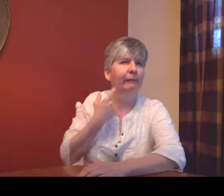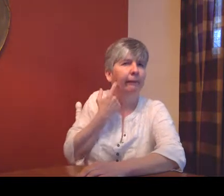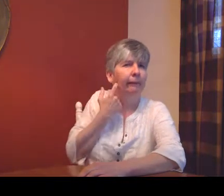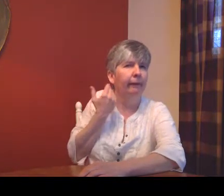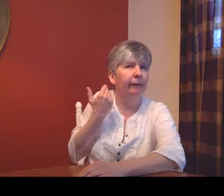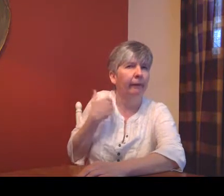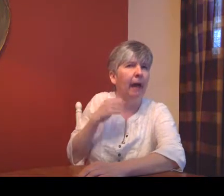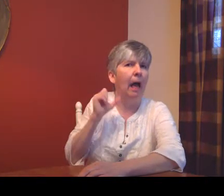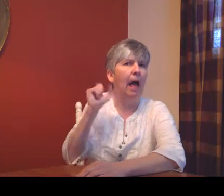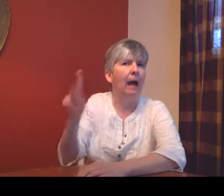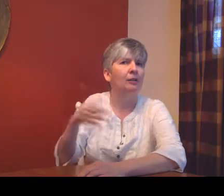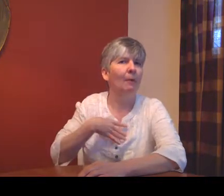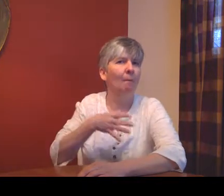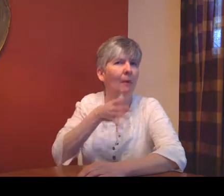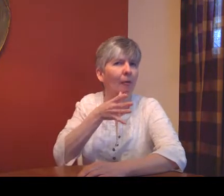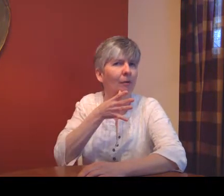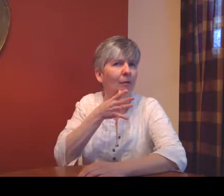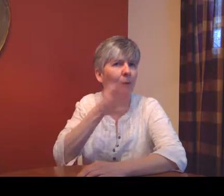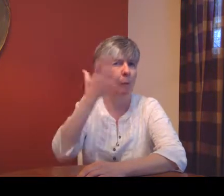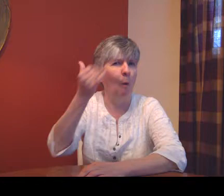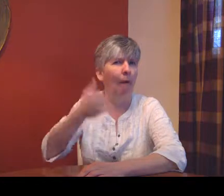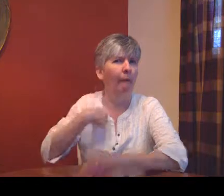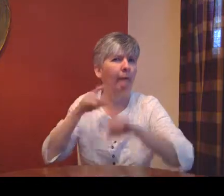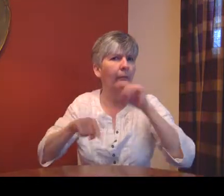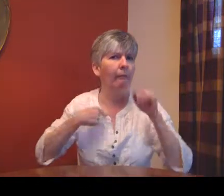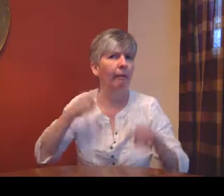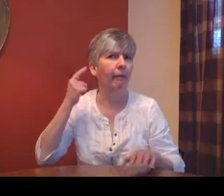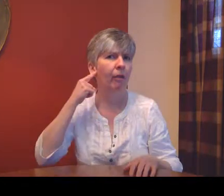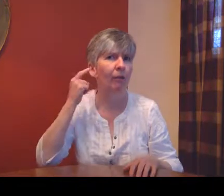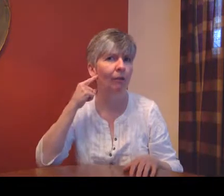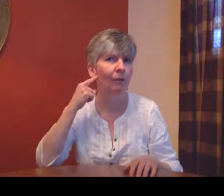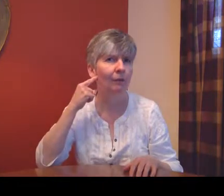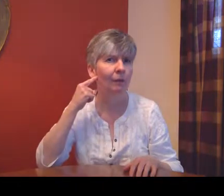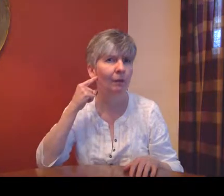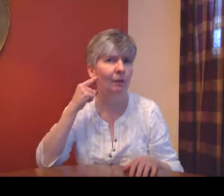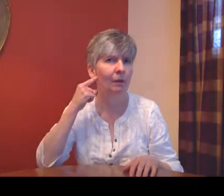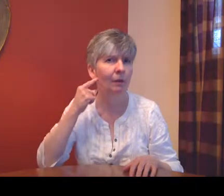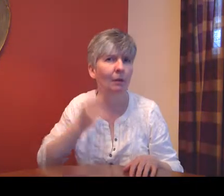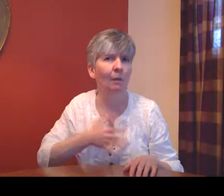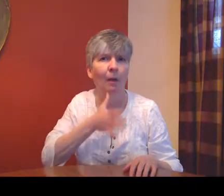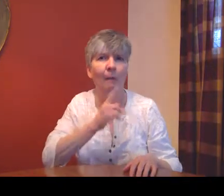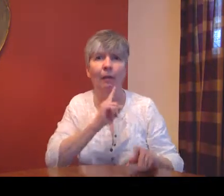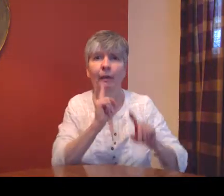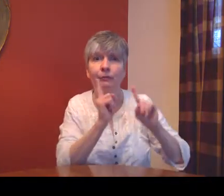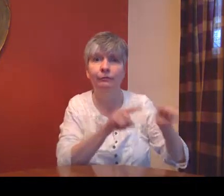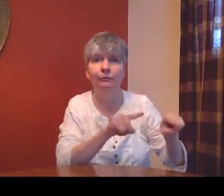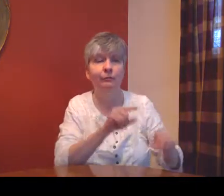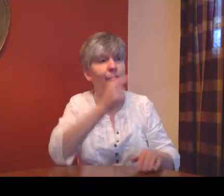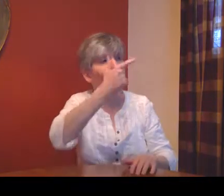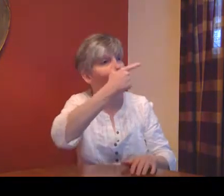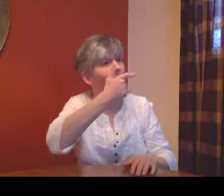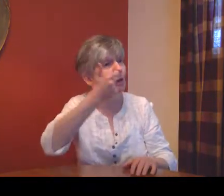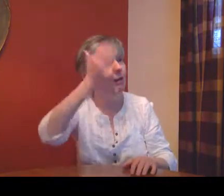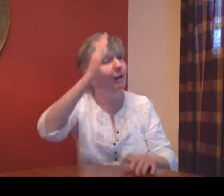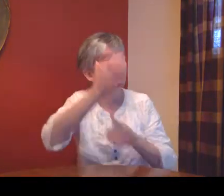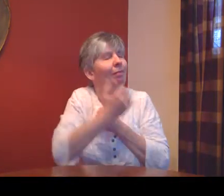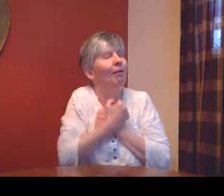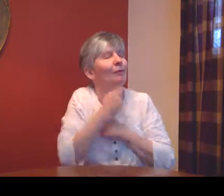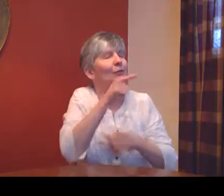I remembered when I asked my mother, "Why can't I hear?" And my mother's answer was, "Because